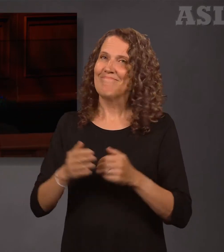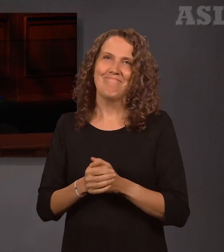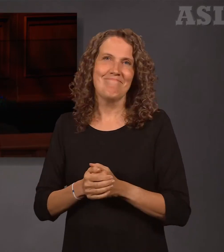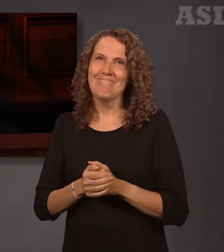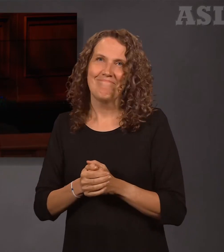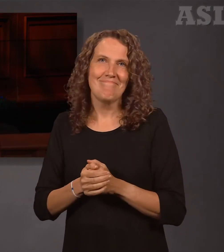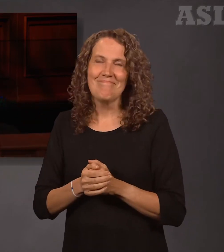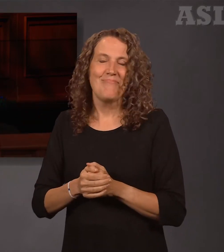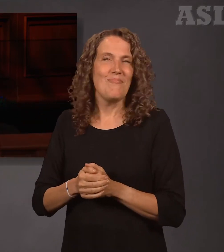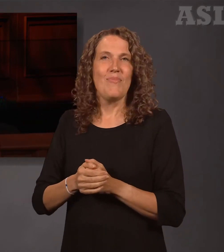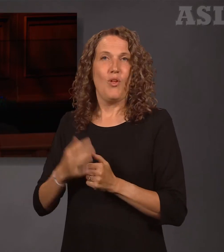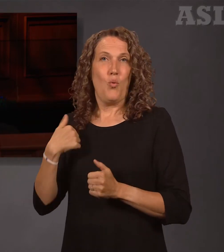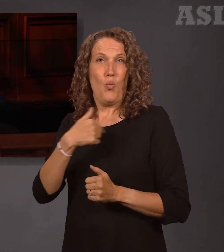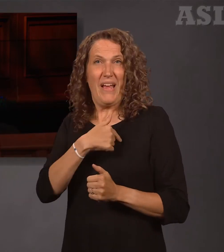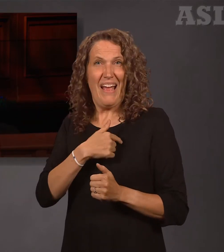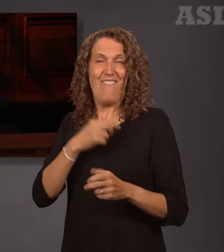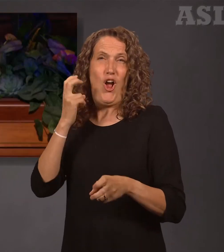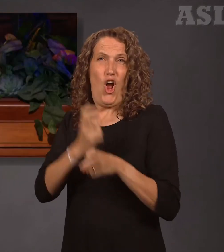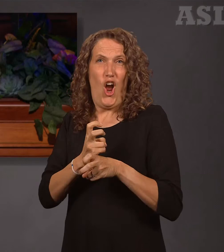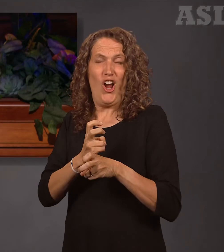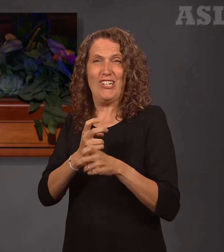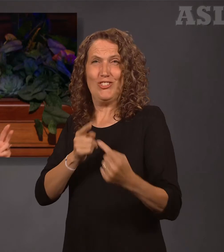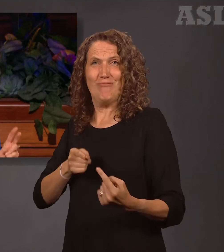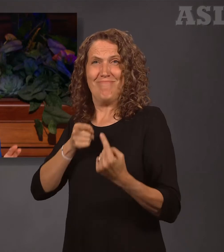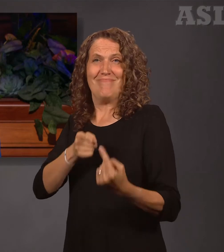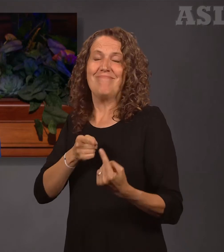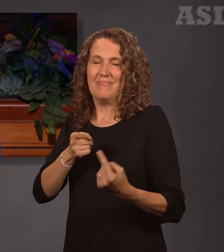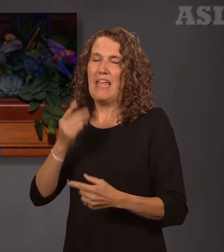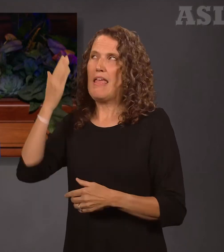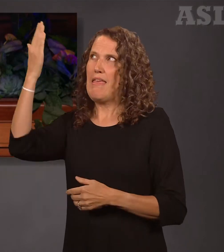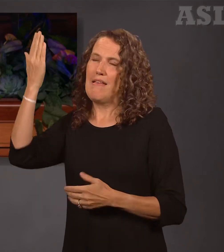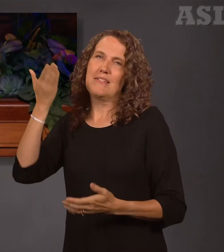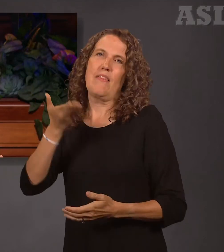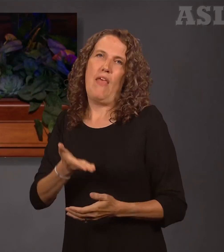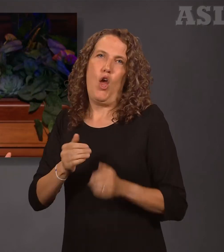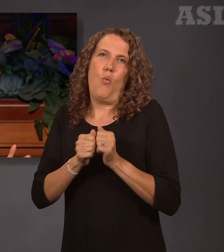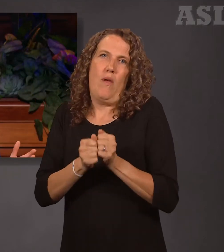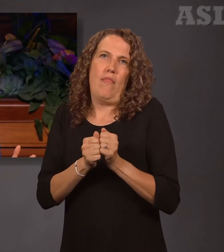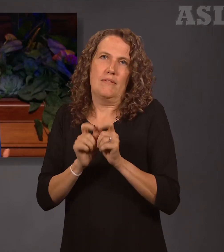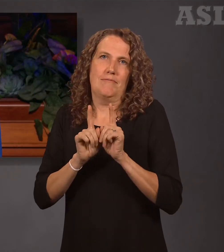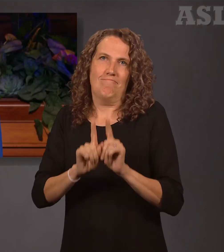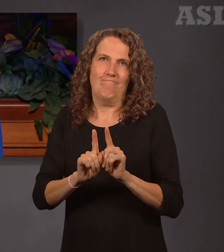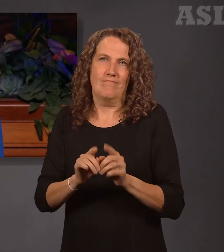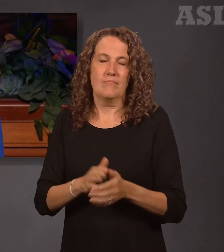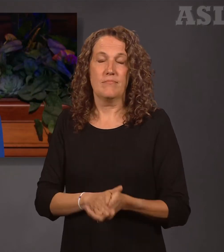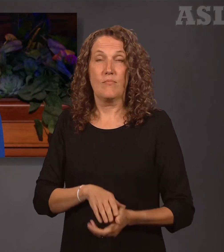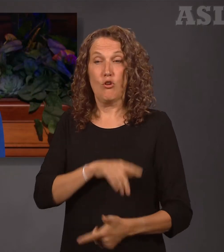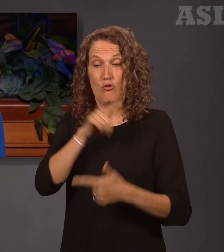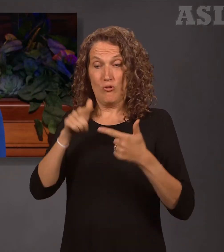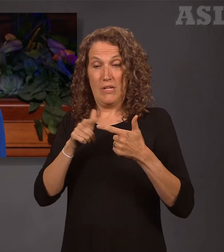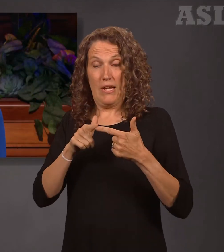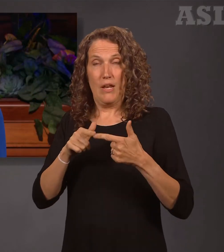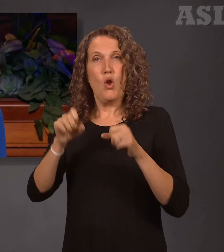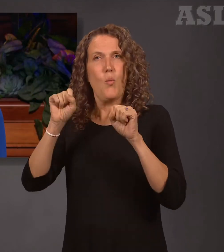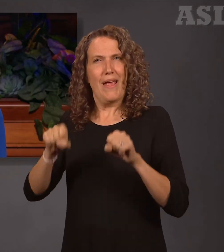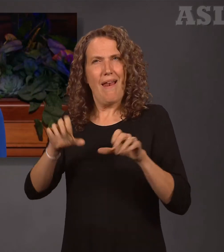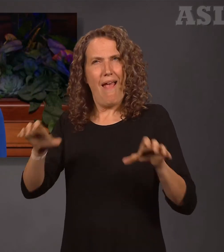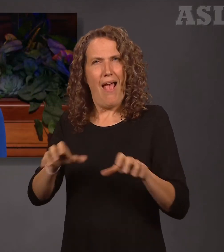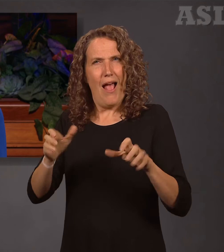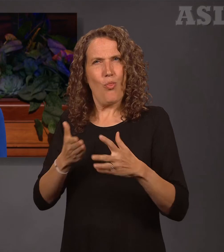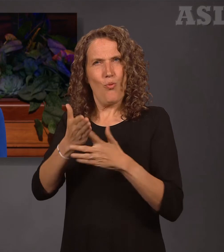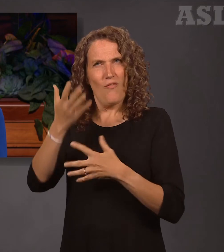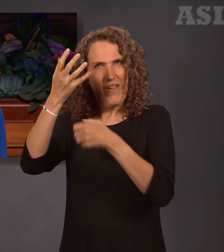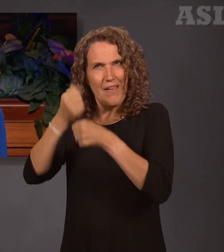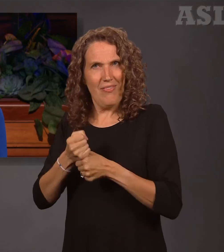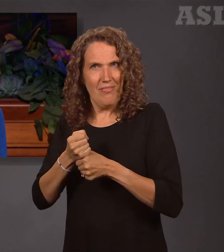we stumble he is there second we can act in faith as Disciples